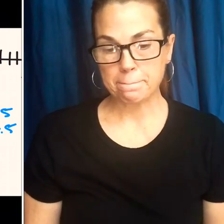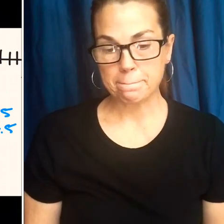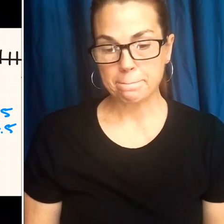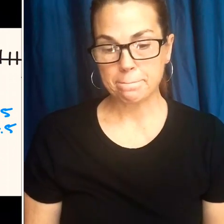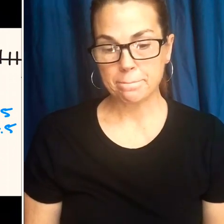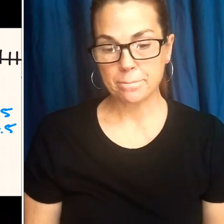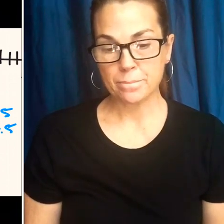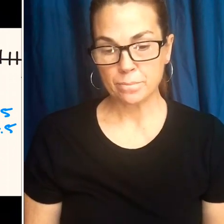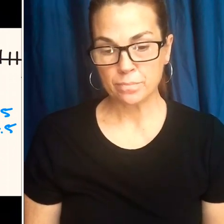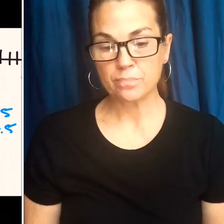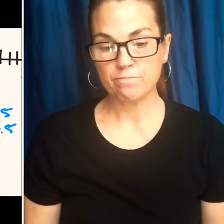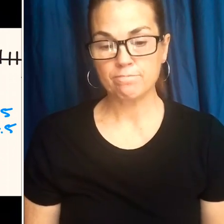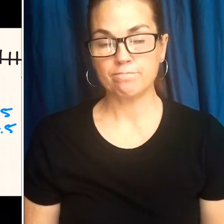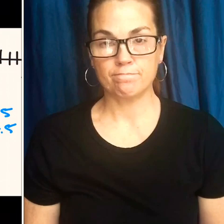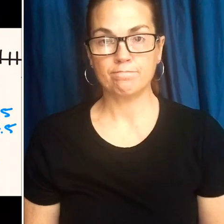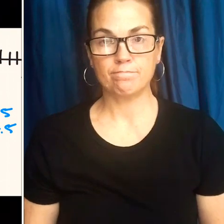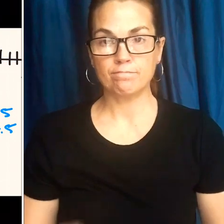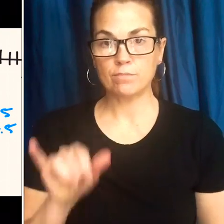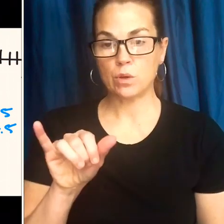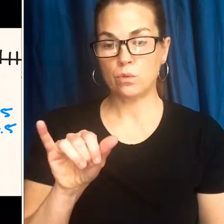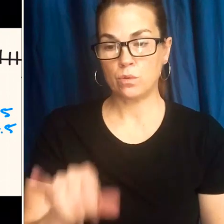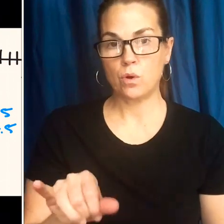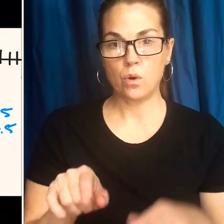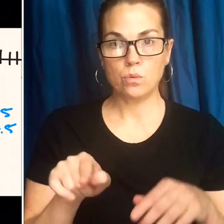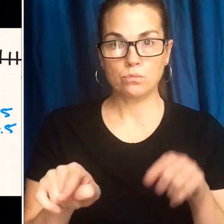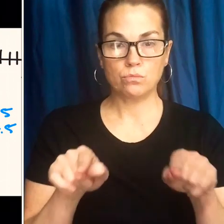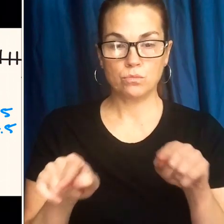that 7/20 is greater than 5/20.